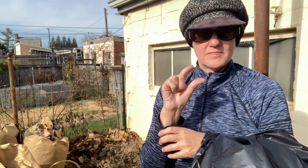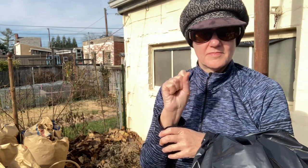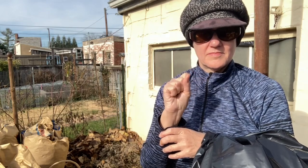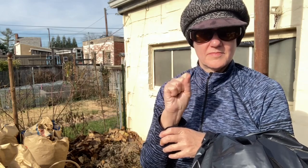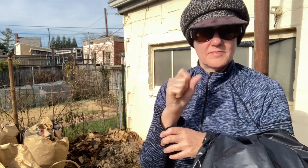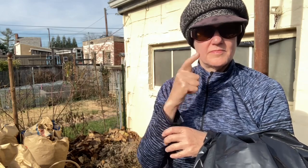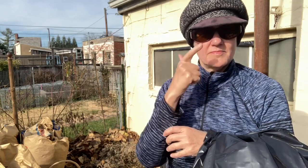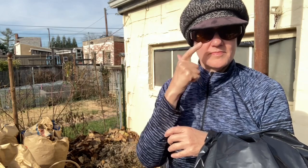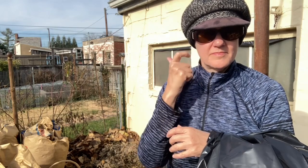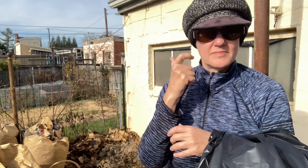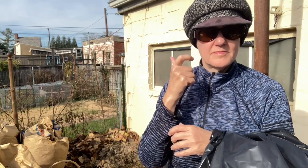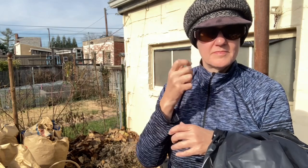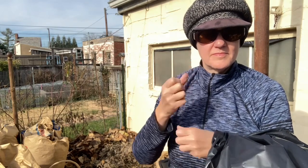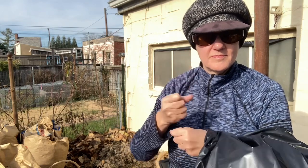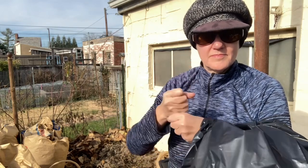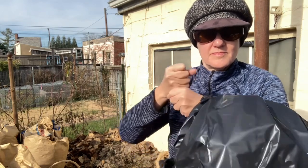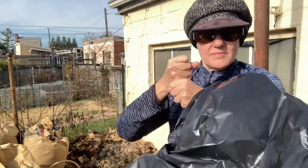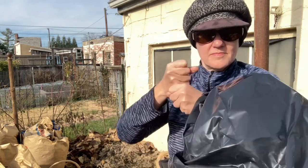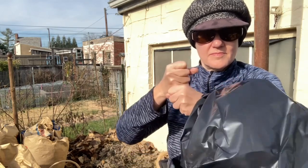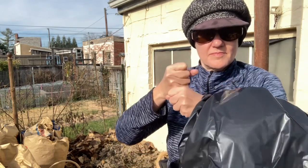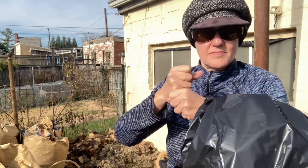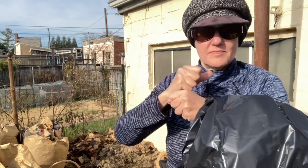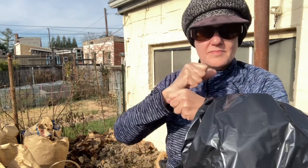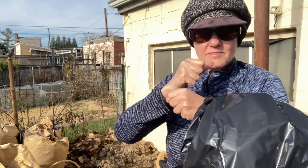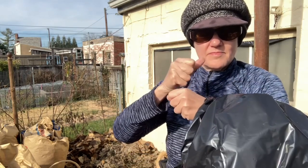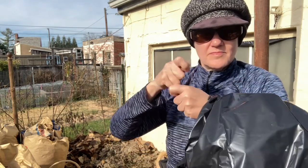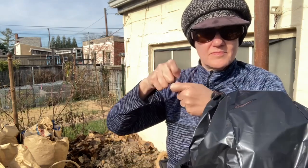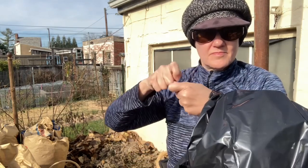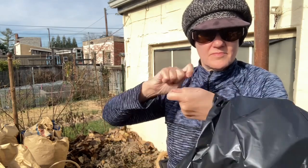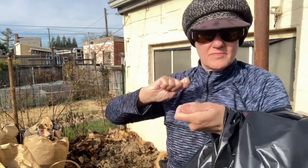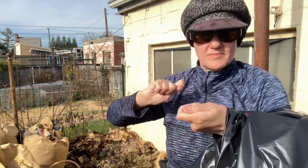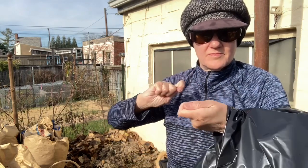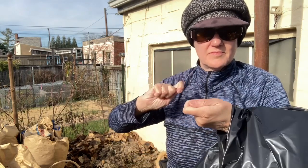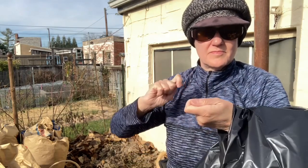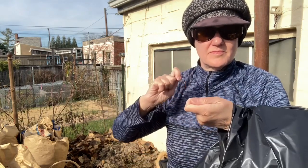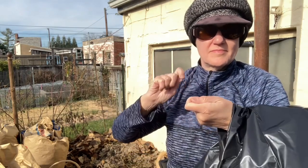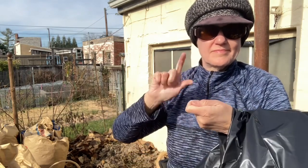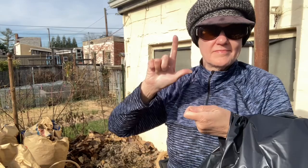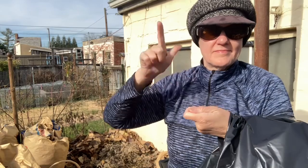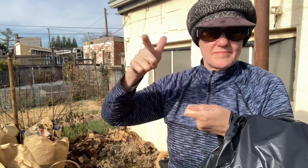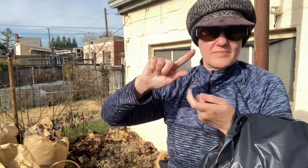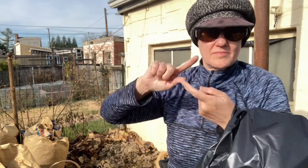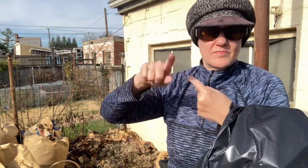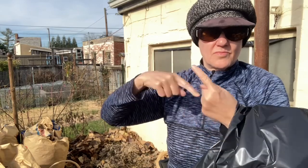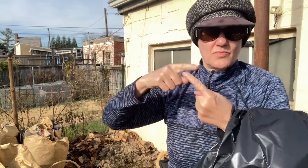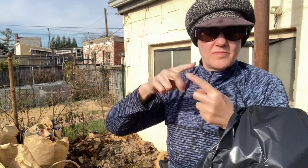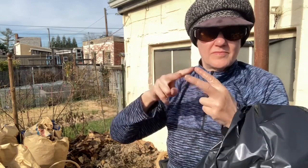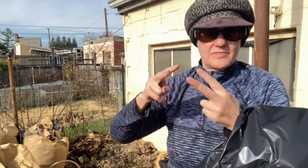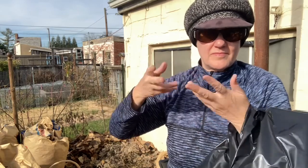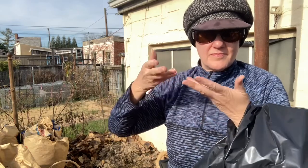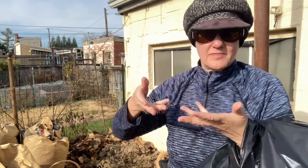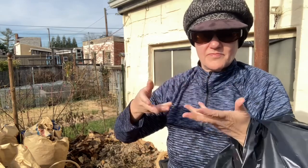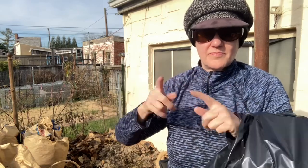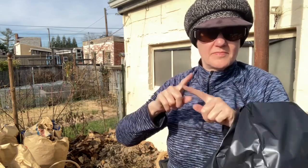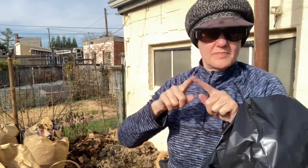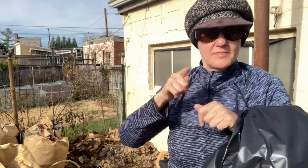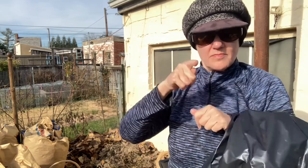any trash bag you want. These are nice because when you pick them up and they're really, really heavy, they don't rip as